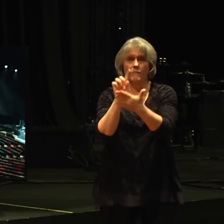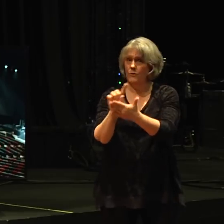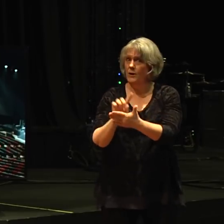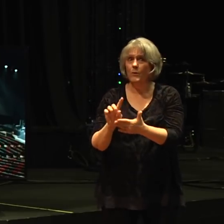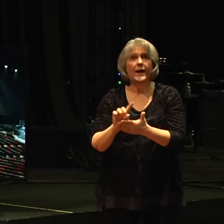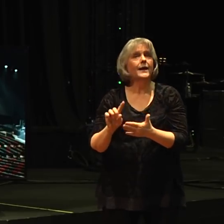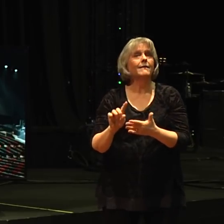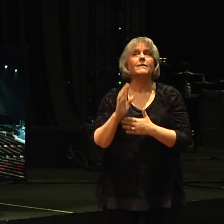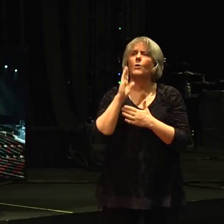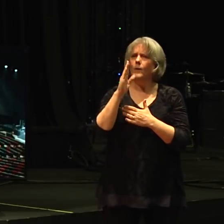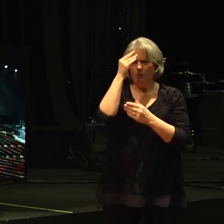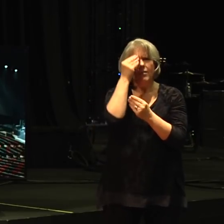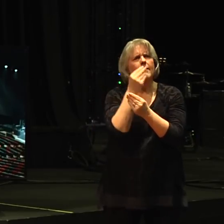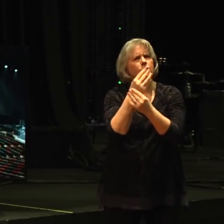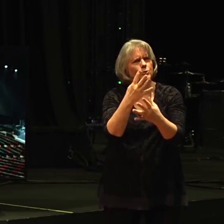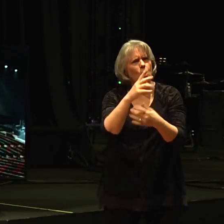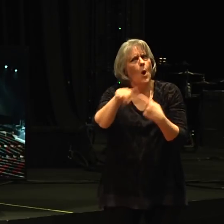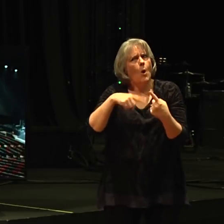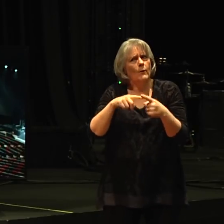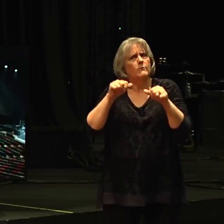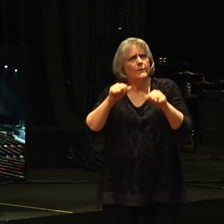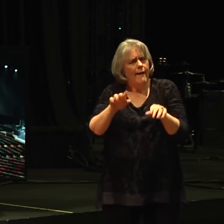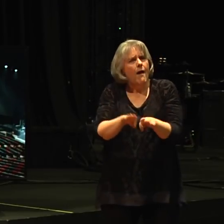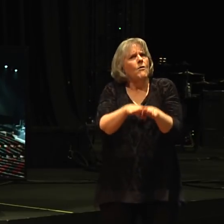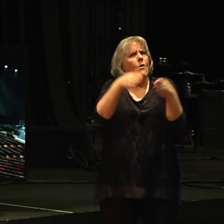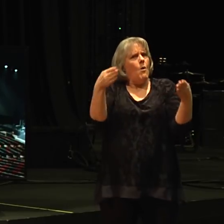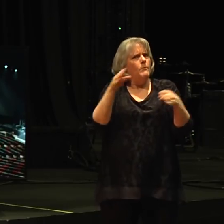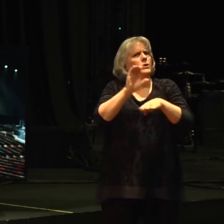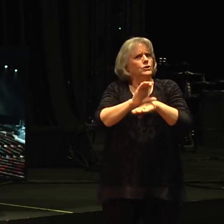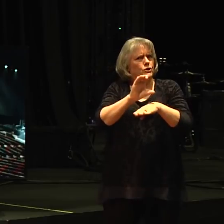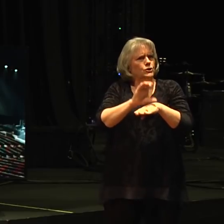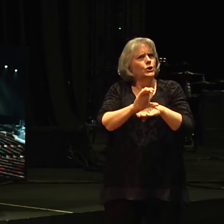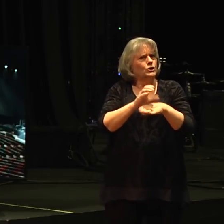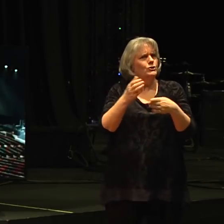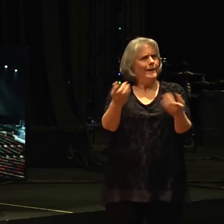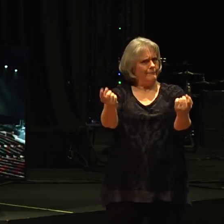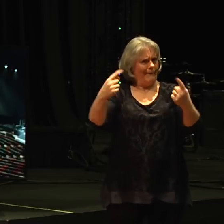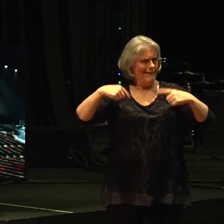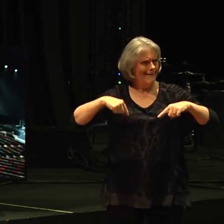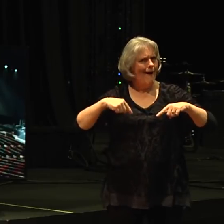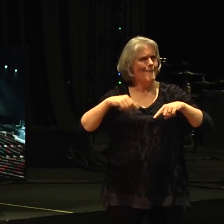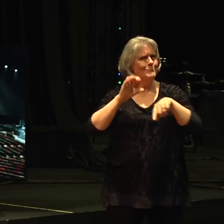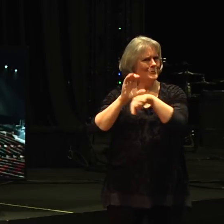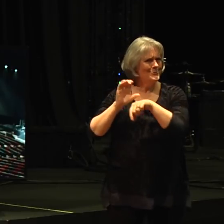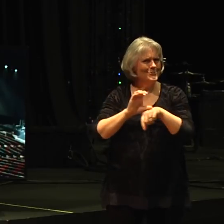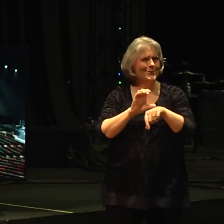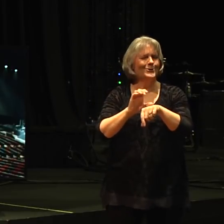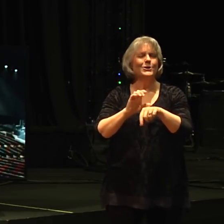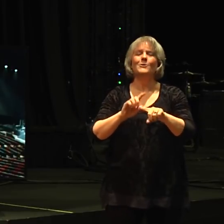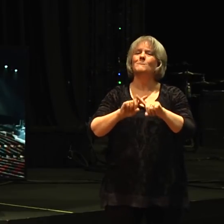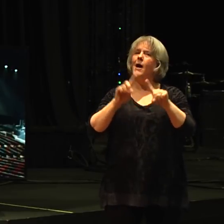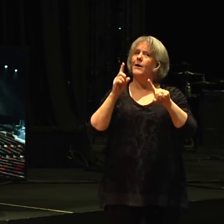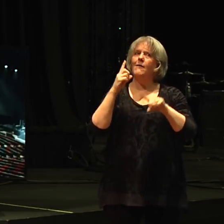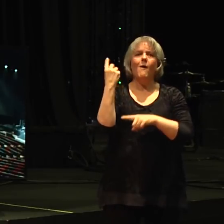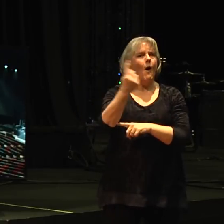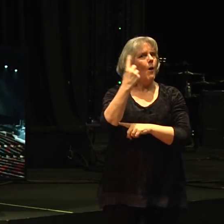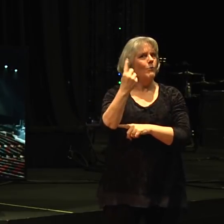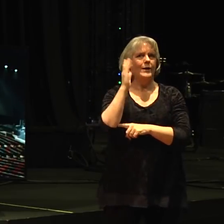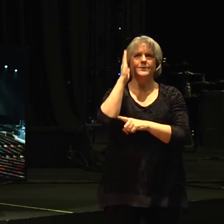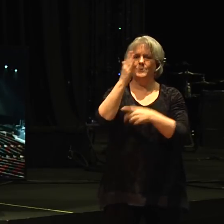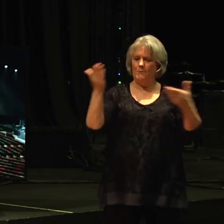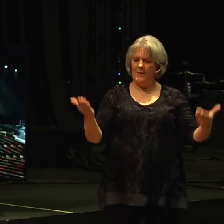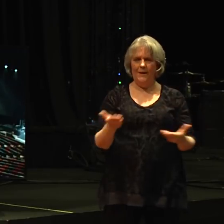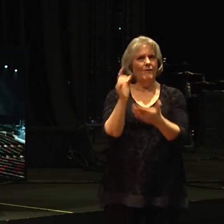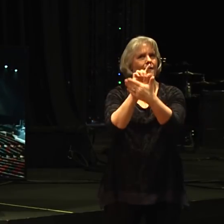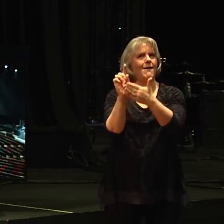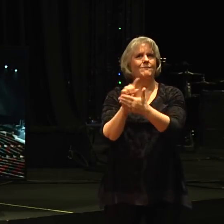single weekend. We'll keep you posted on when we can actually meet in person together in all of our different campuses, but we will be here online every single